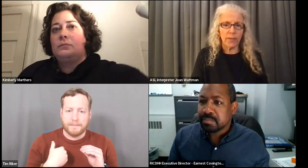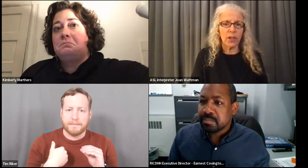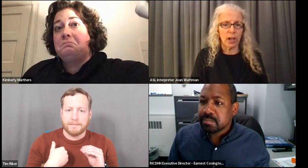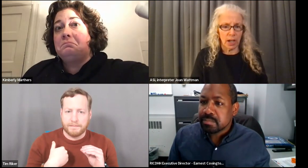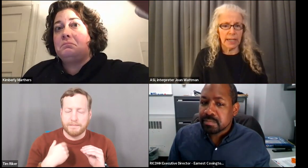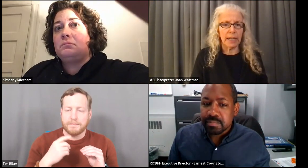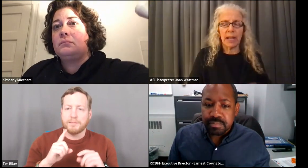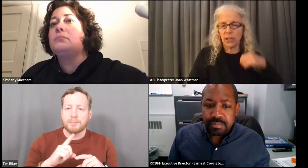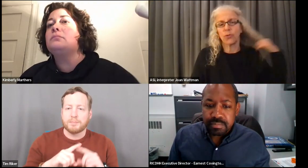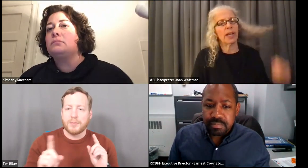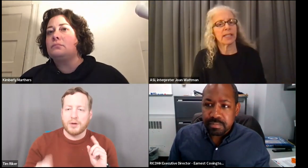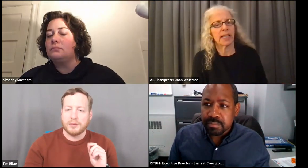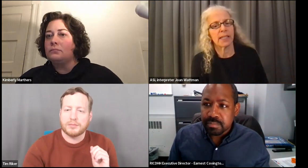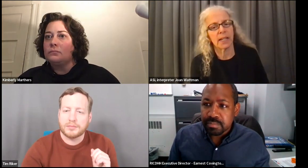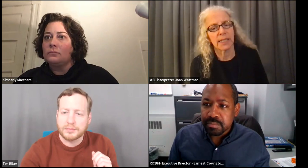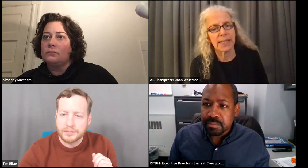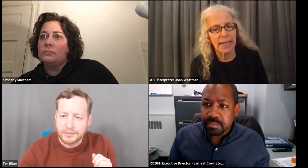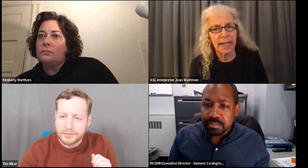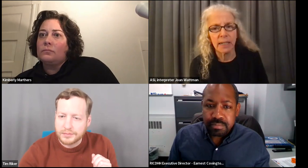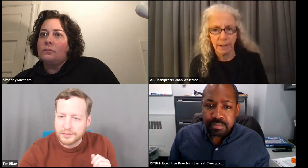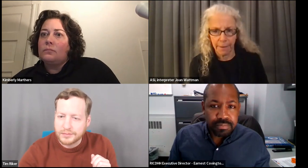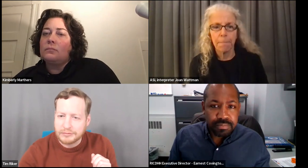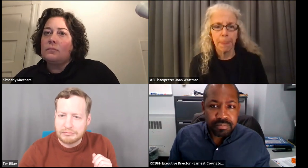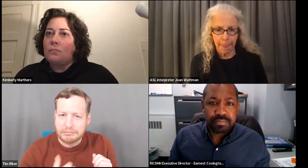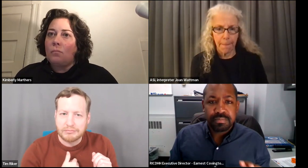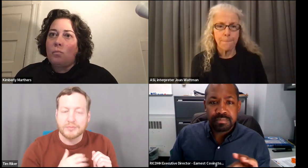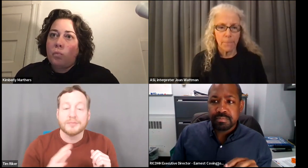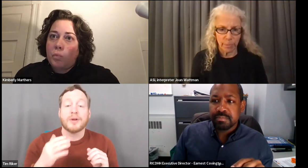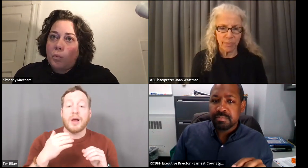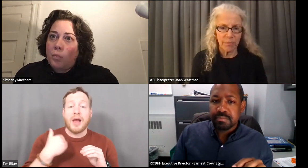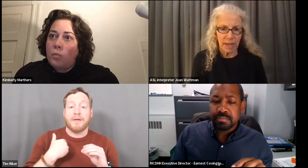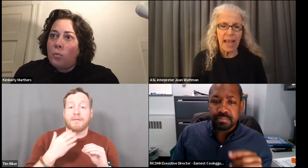we do have an email address that's designated.